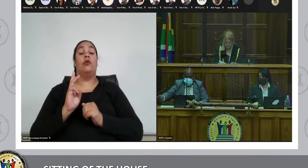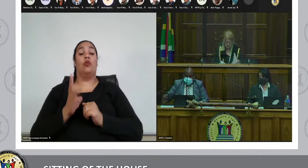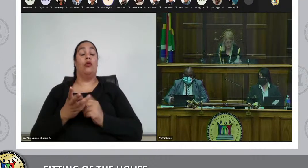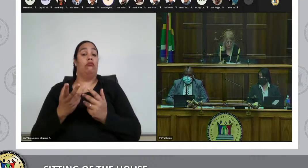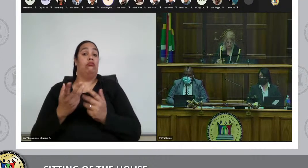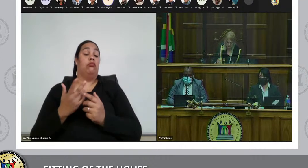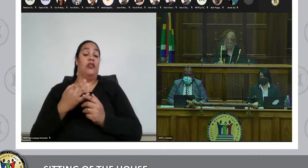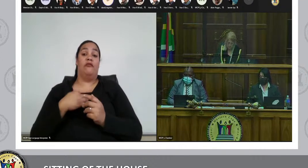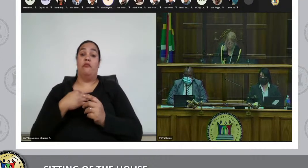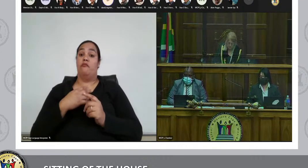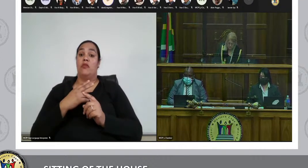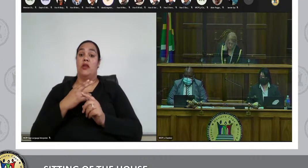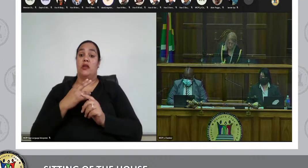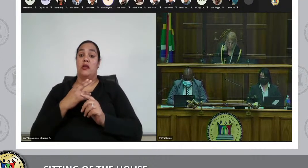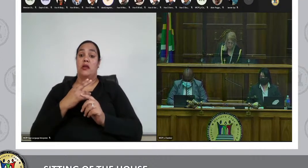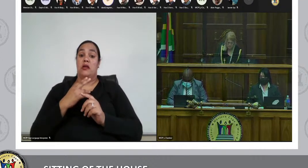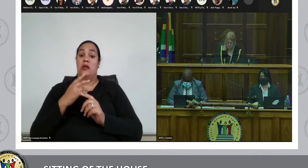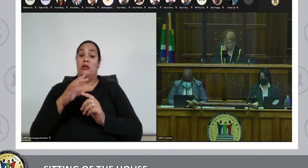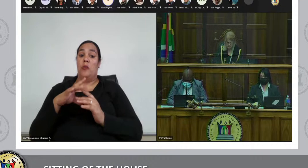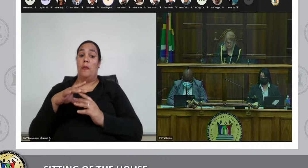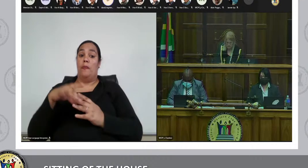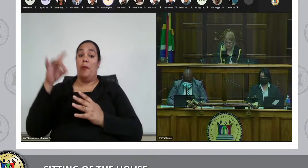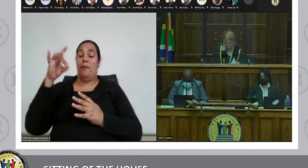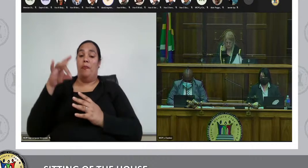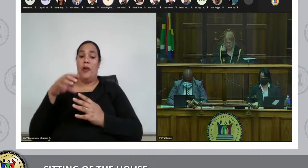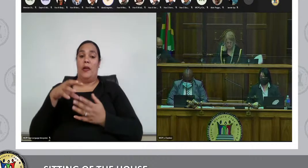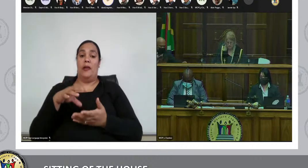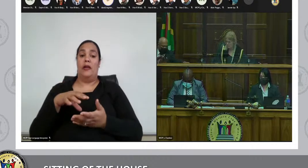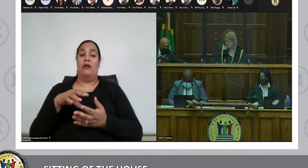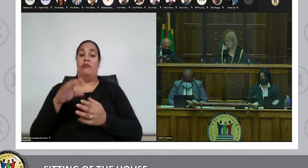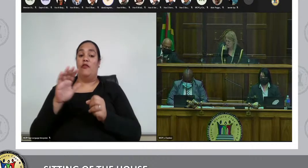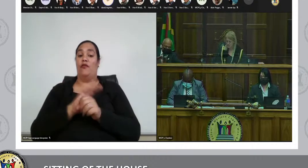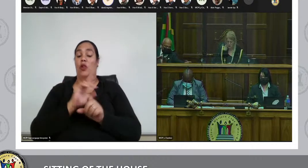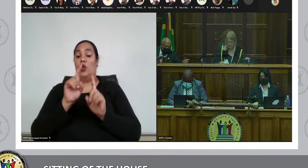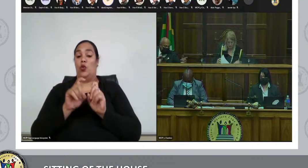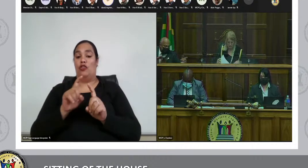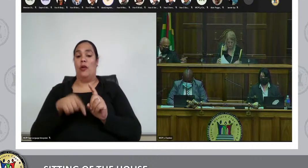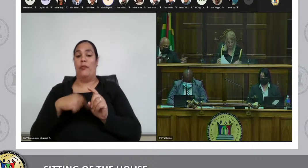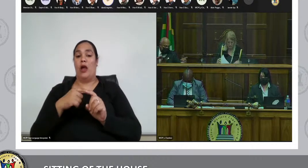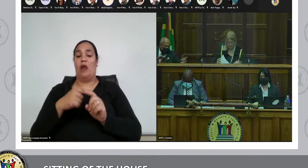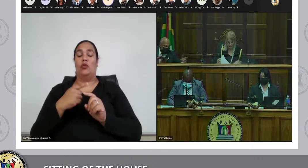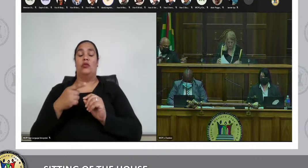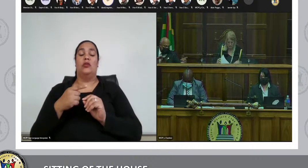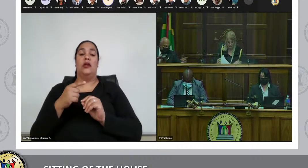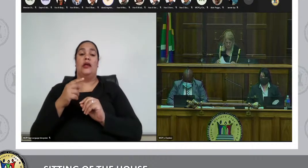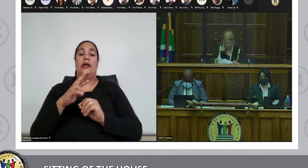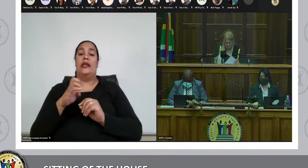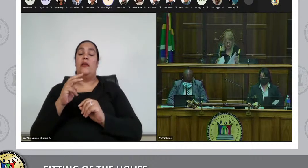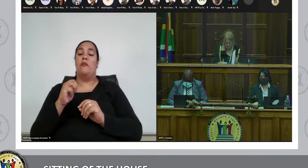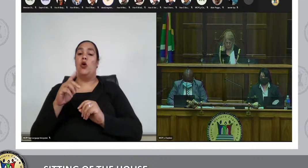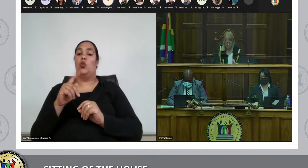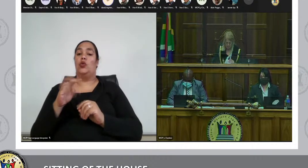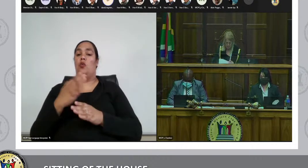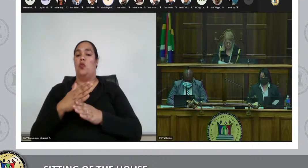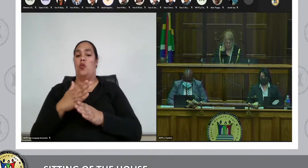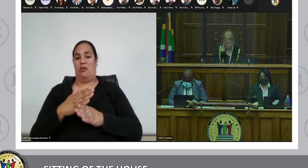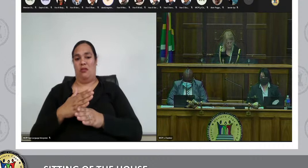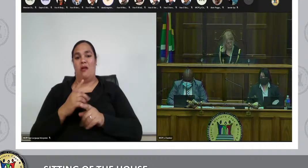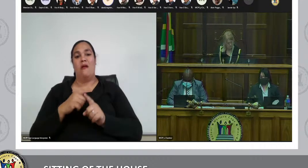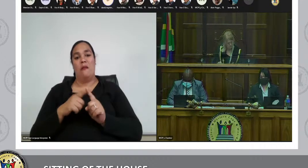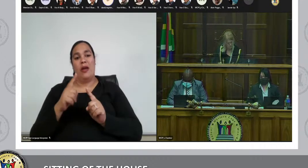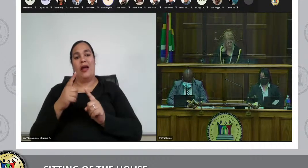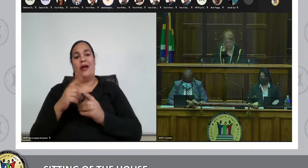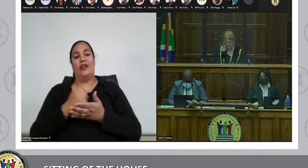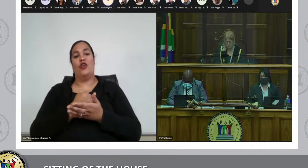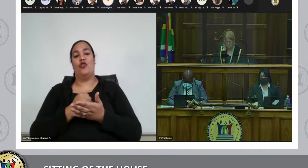of me not to pick up on the whole question of the remote work visa. To the credit